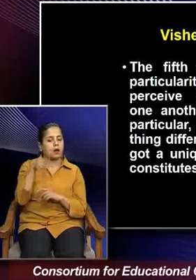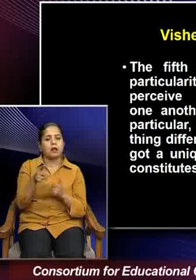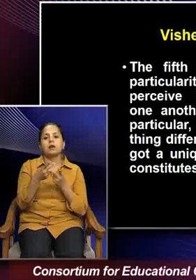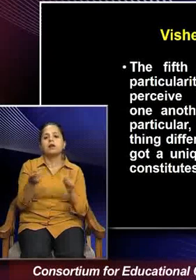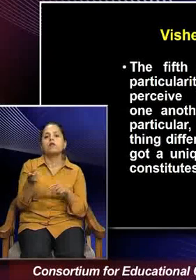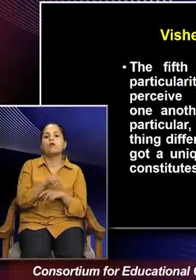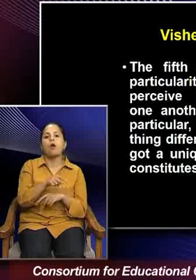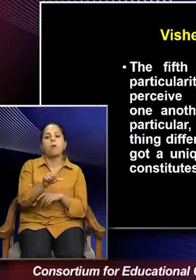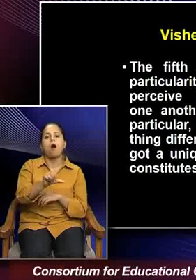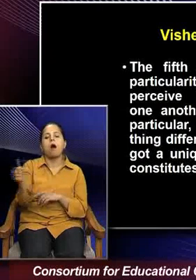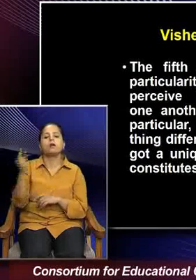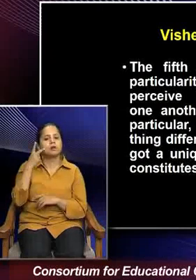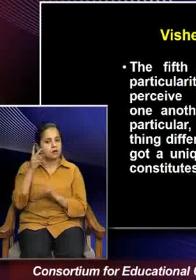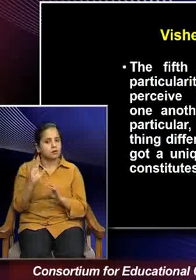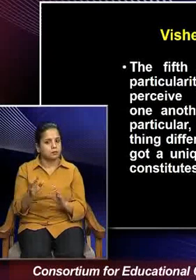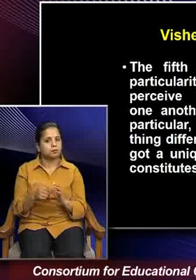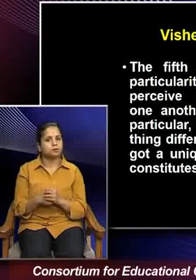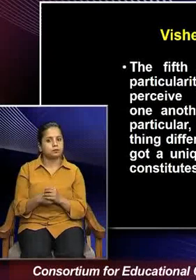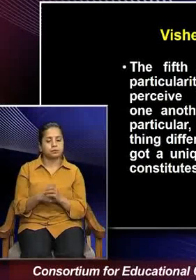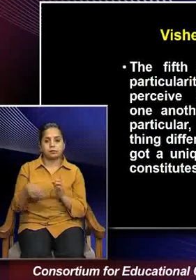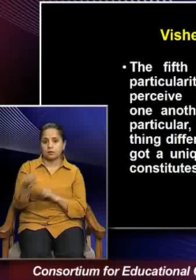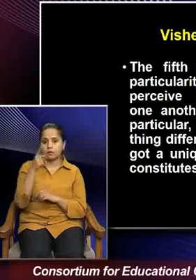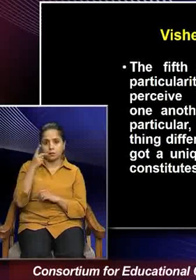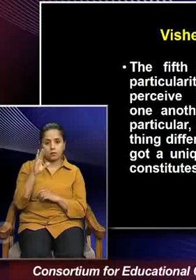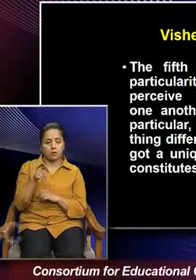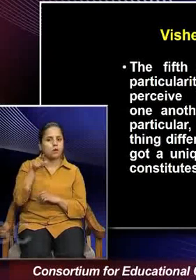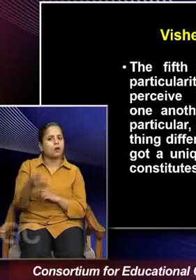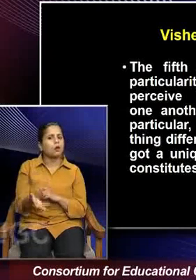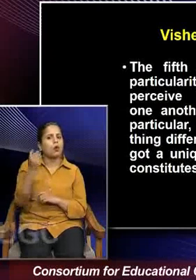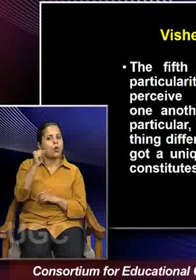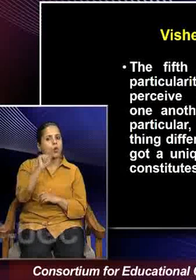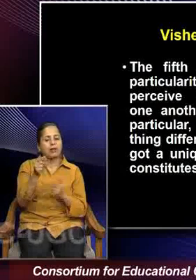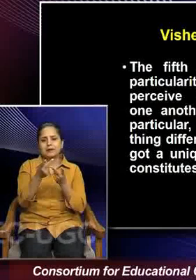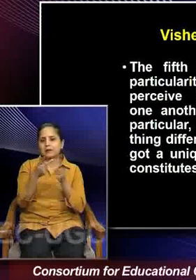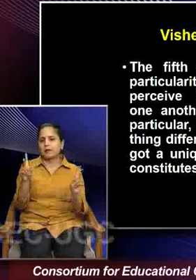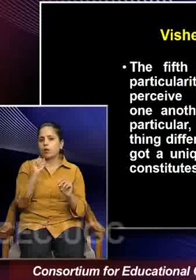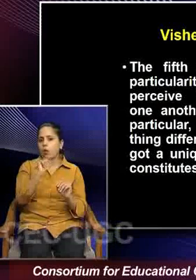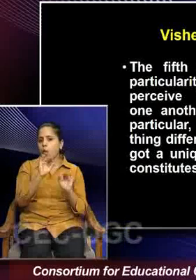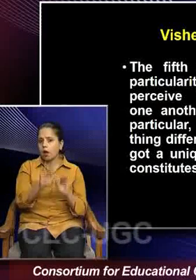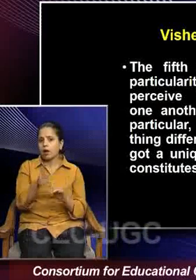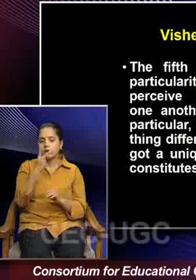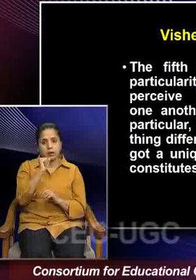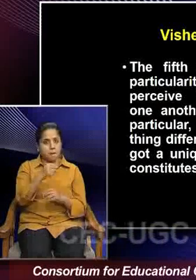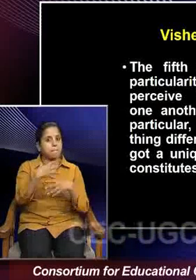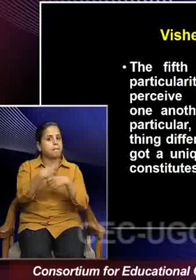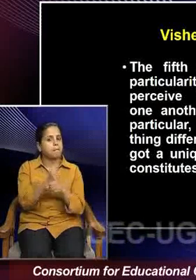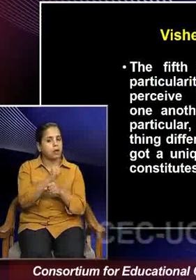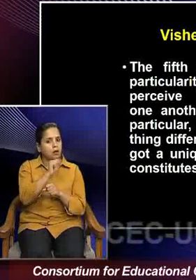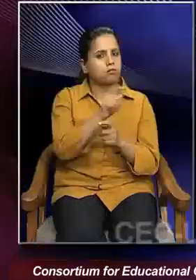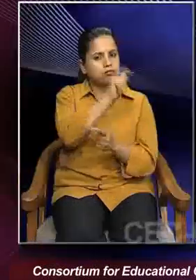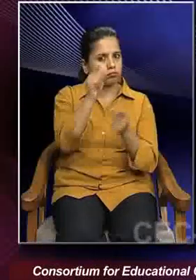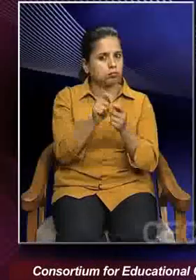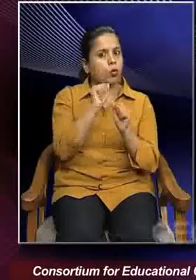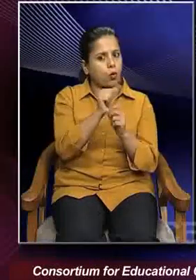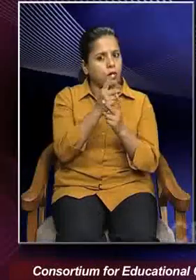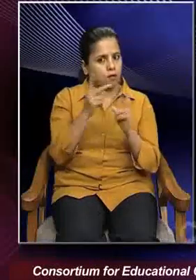the others. It has got a uniqueness of its own which constitutes its particularity.